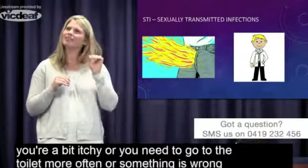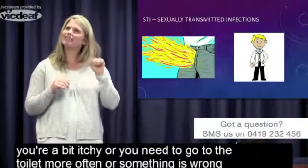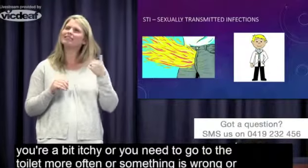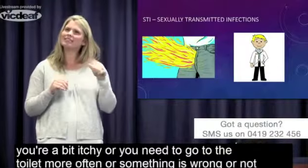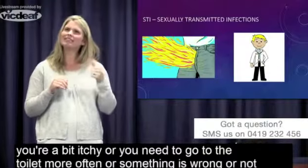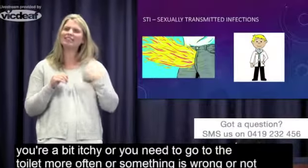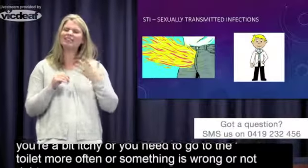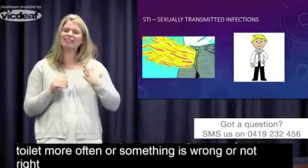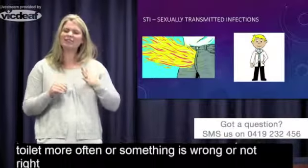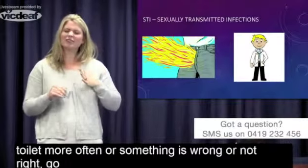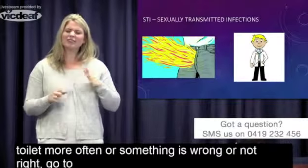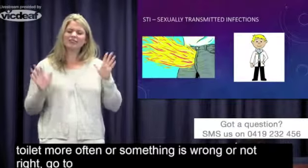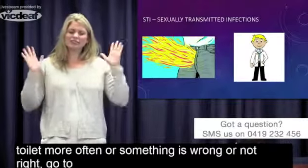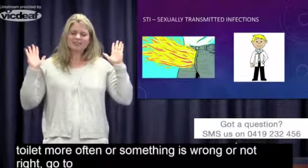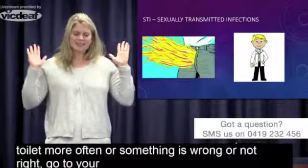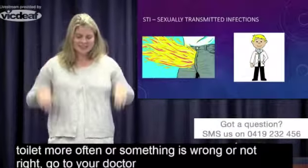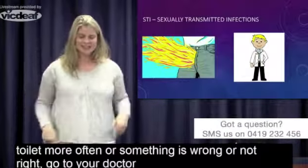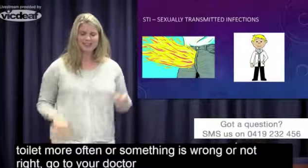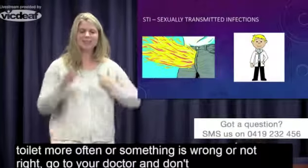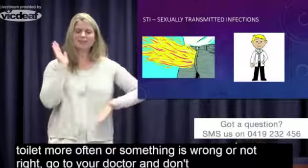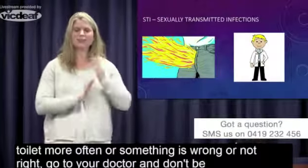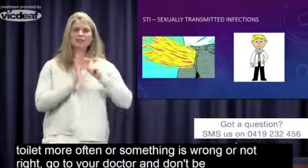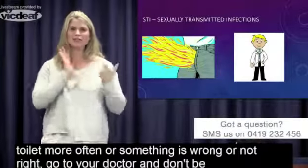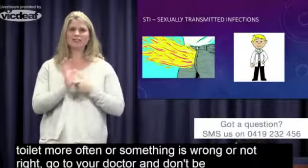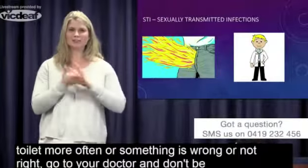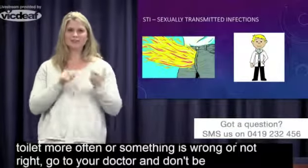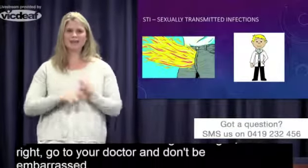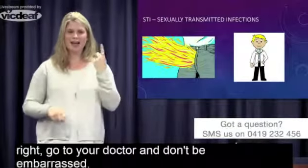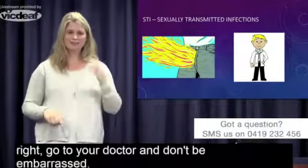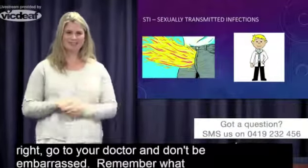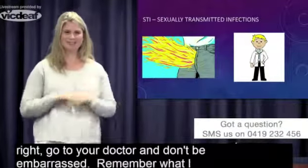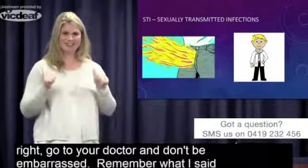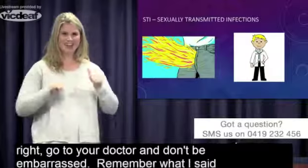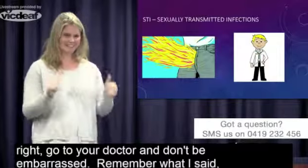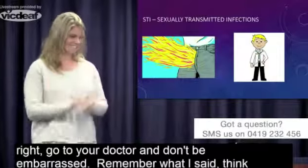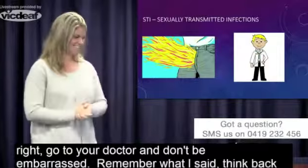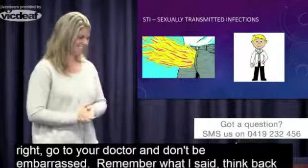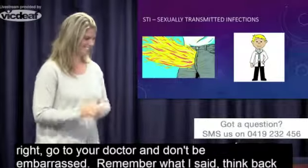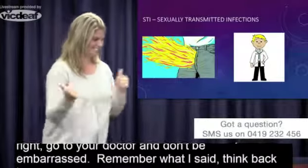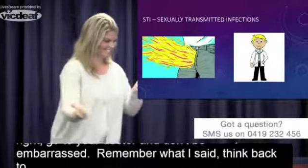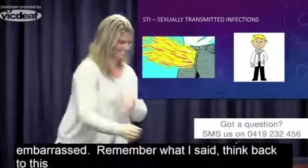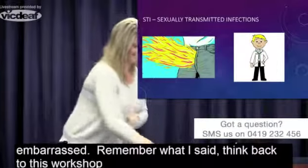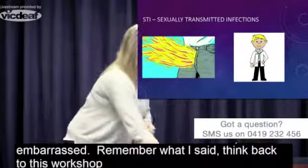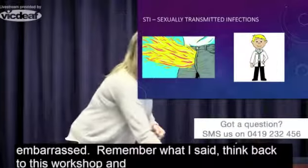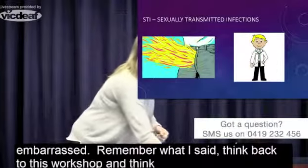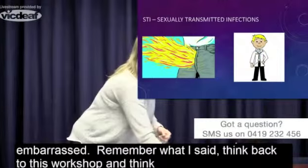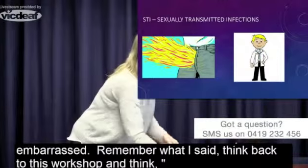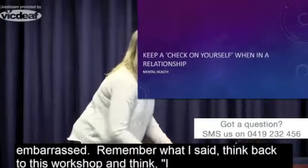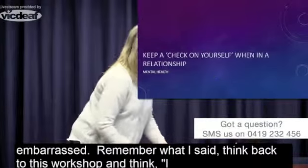I said. Think back to this actual workshop and go, you know what? I need to go and get checked. I need to see my doctor. So it's nothing to